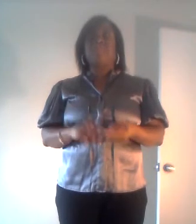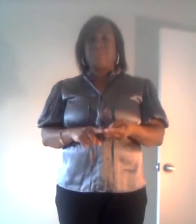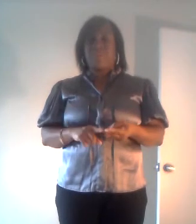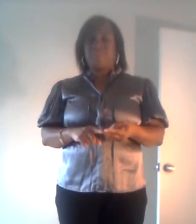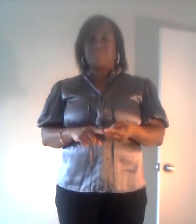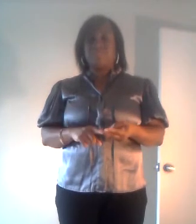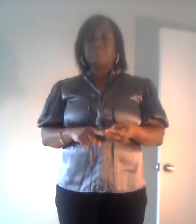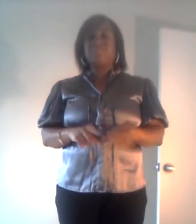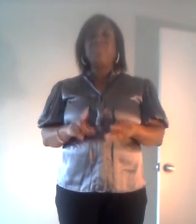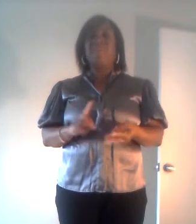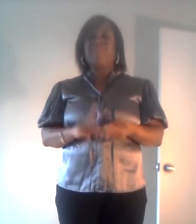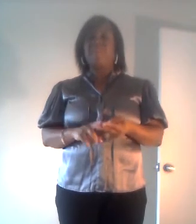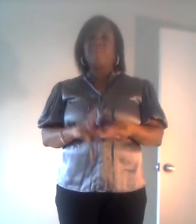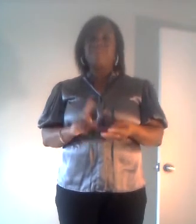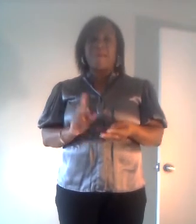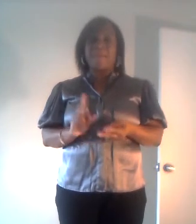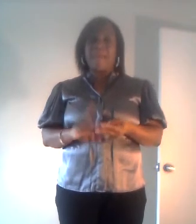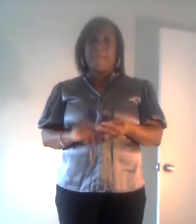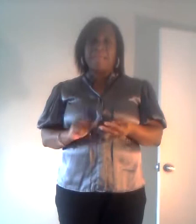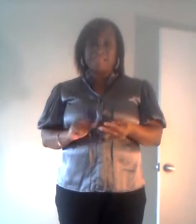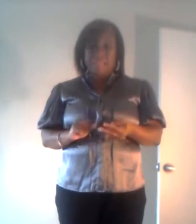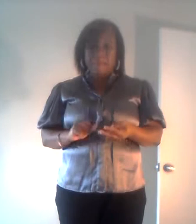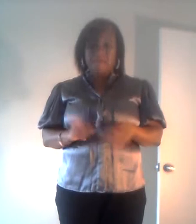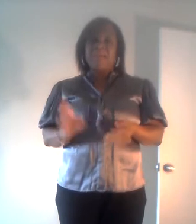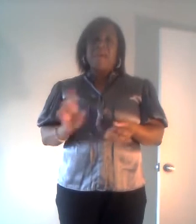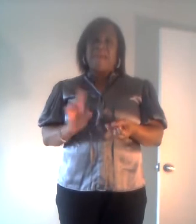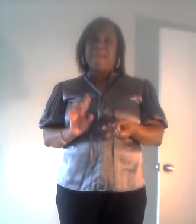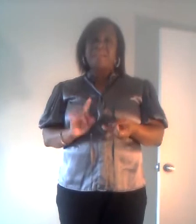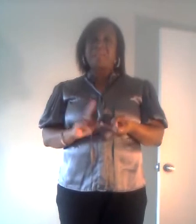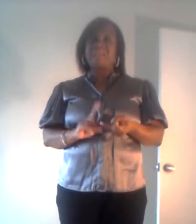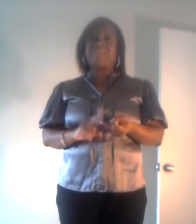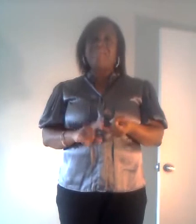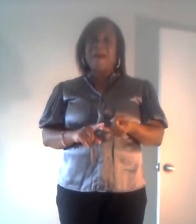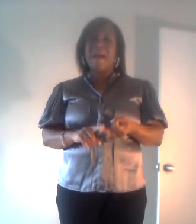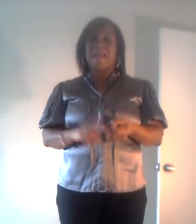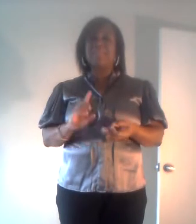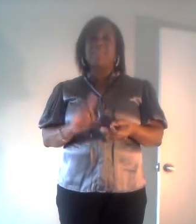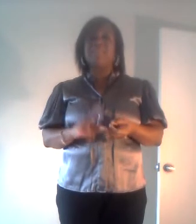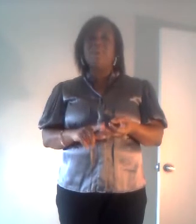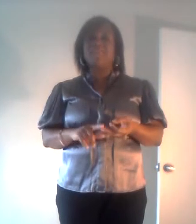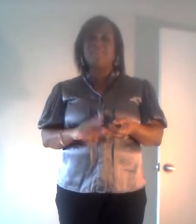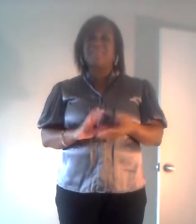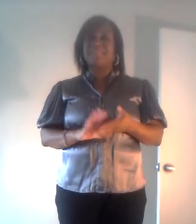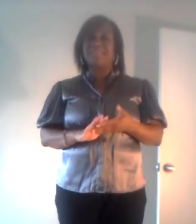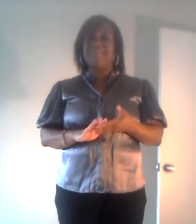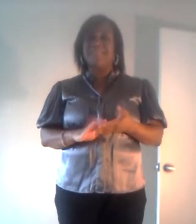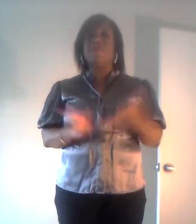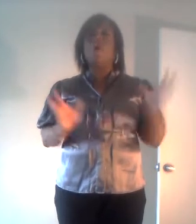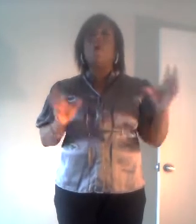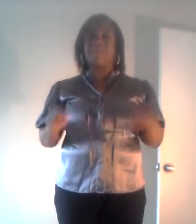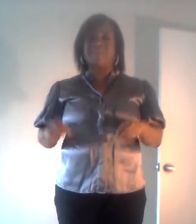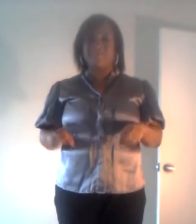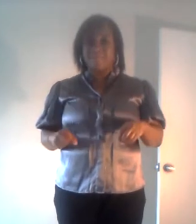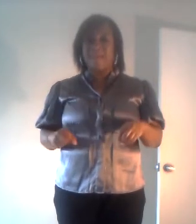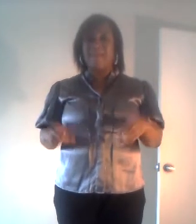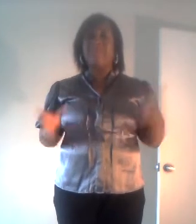dinner. They were both fried. I ate the skin. I had a chicken thigh. I took most of the skin off of the thigh,